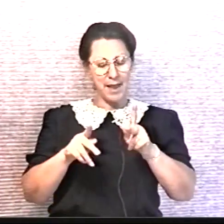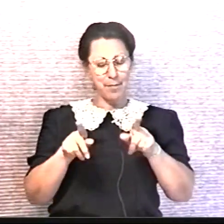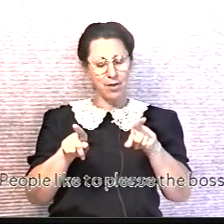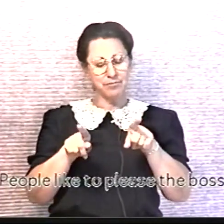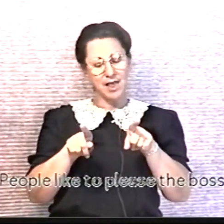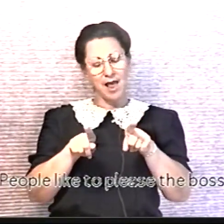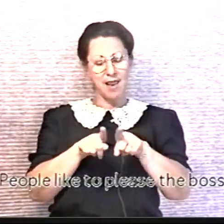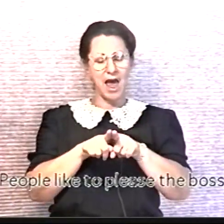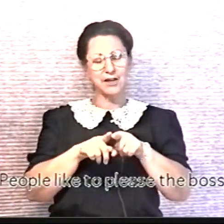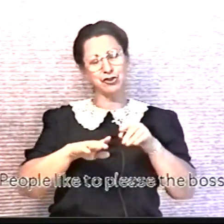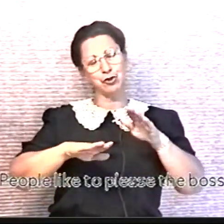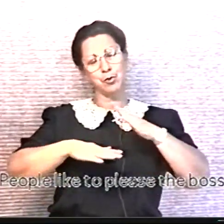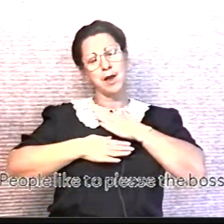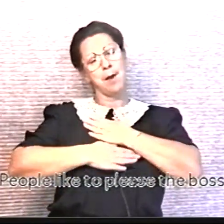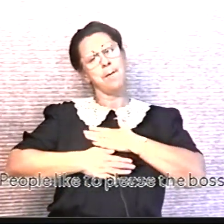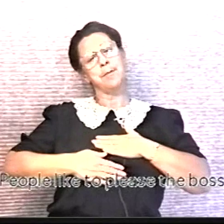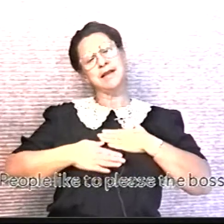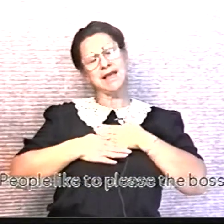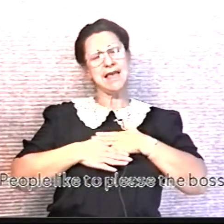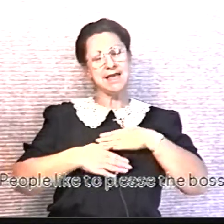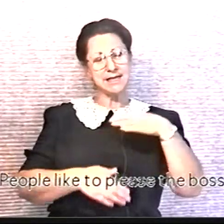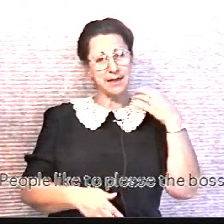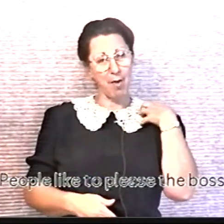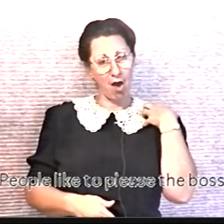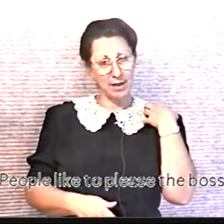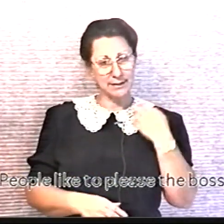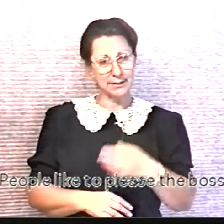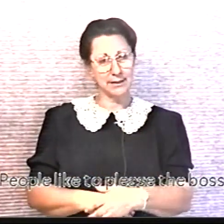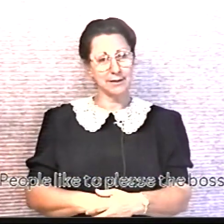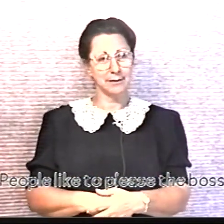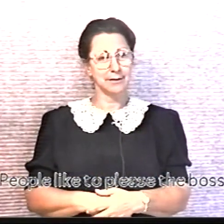People like to please the boss.